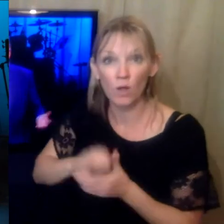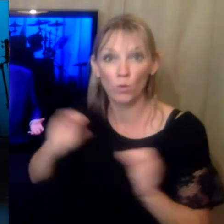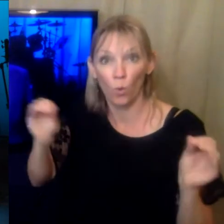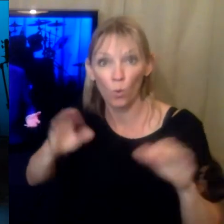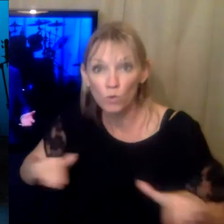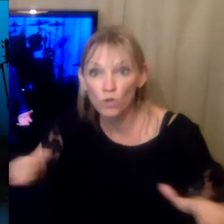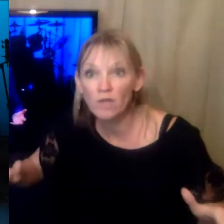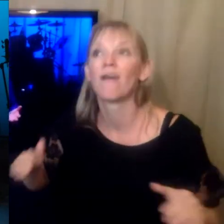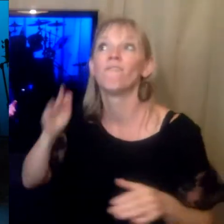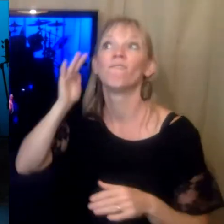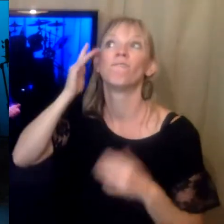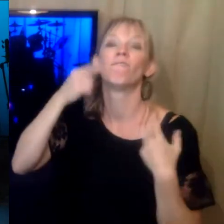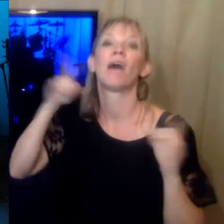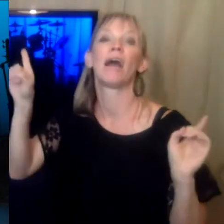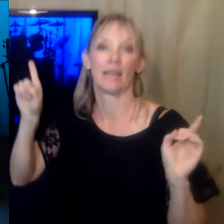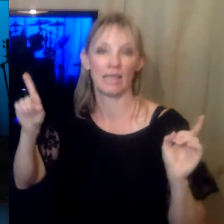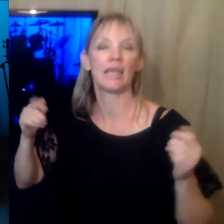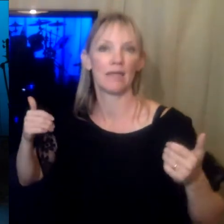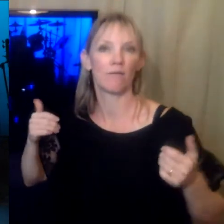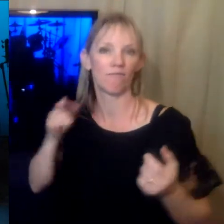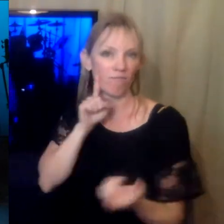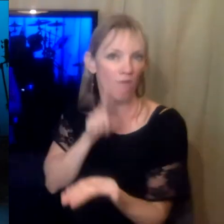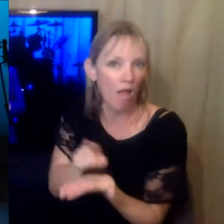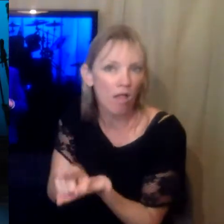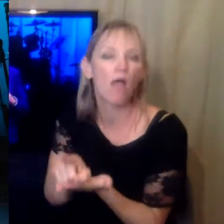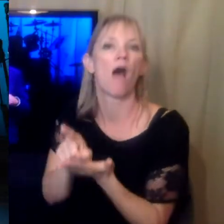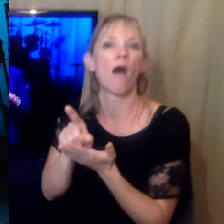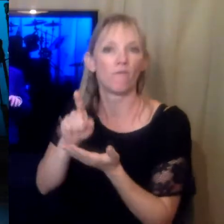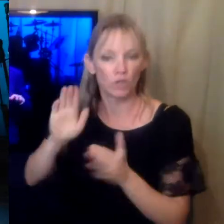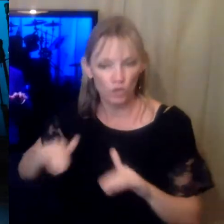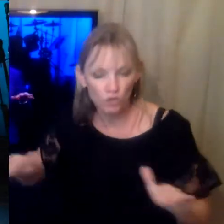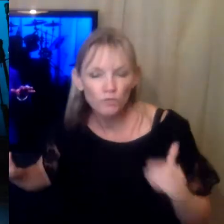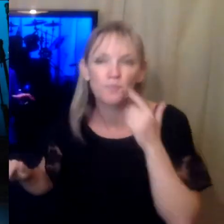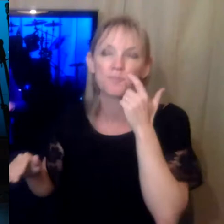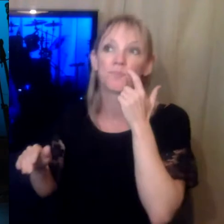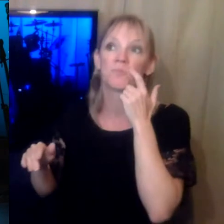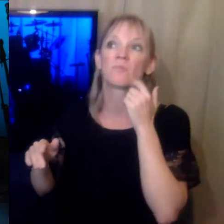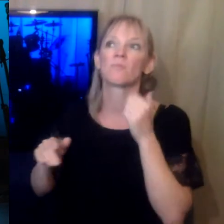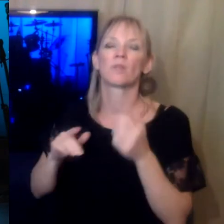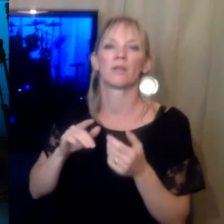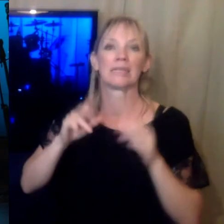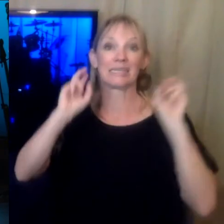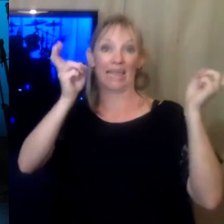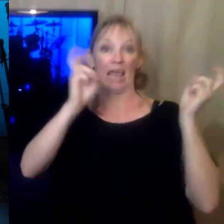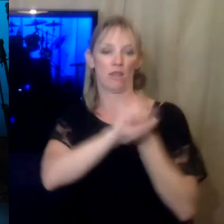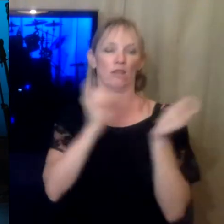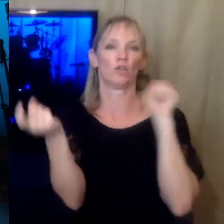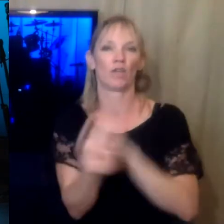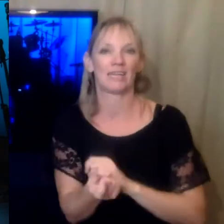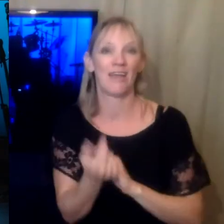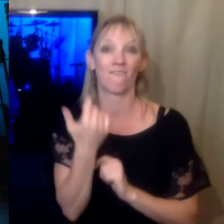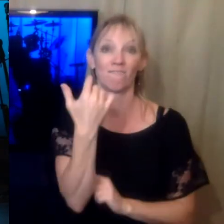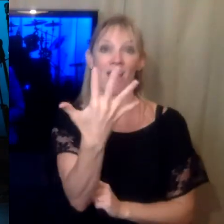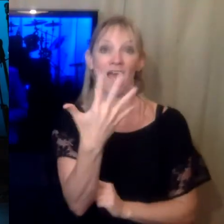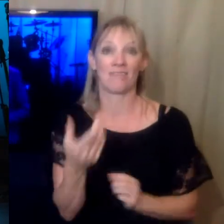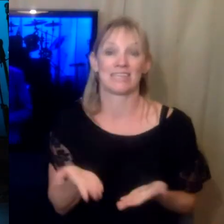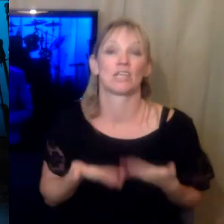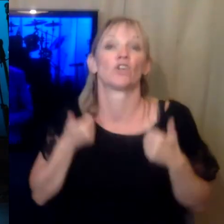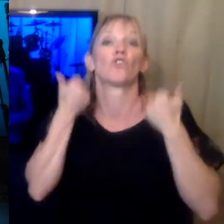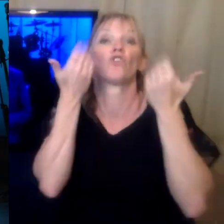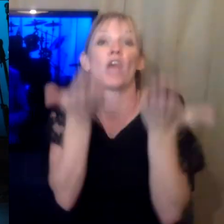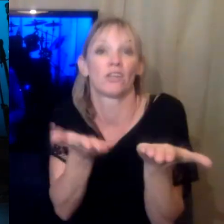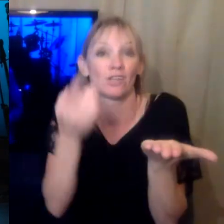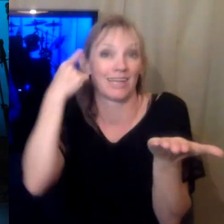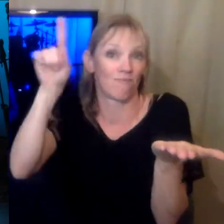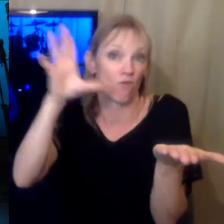have a child, and he changed the title to 5 Suggestions for Parents. And then along